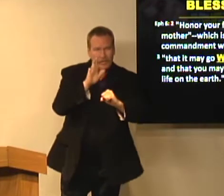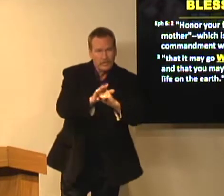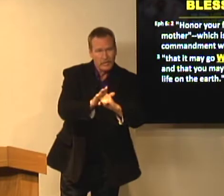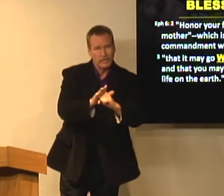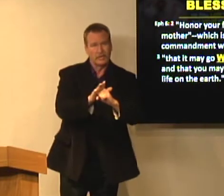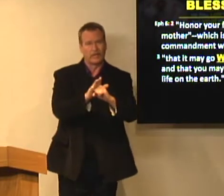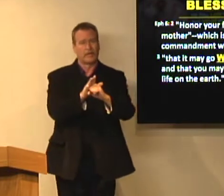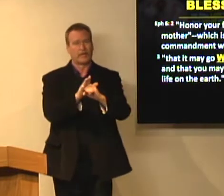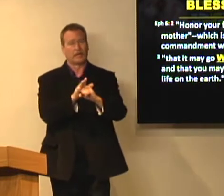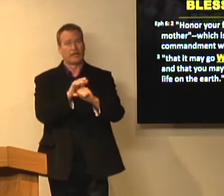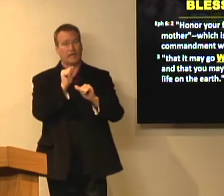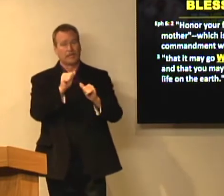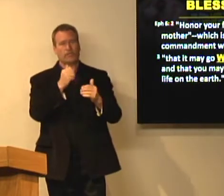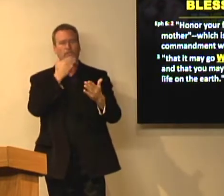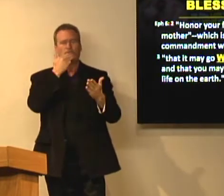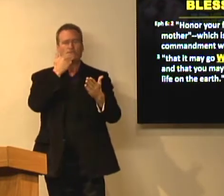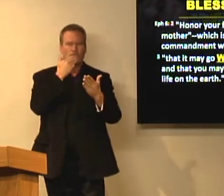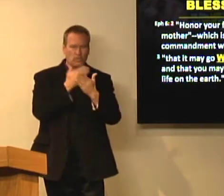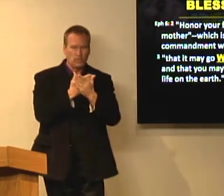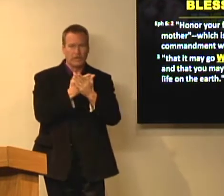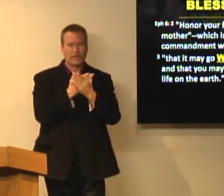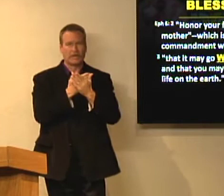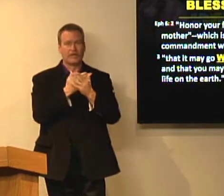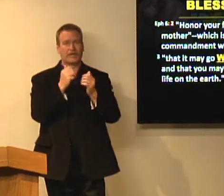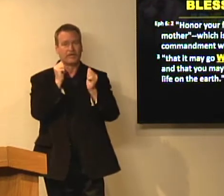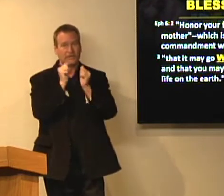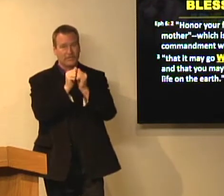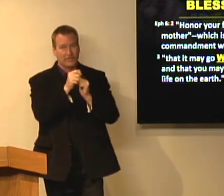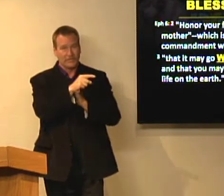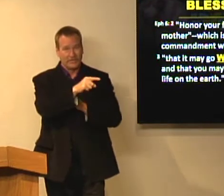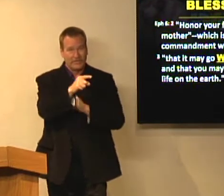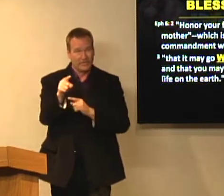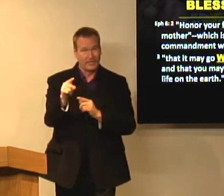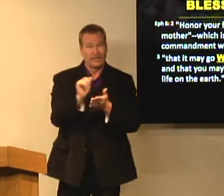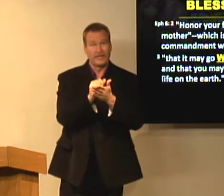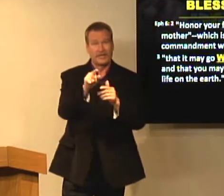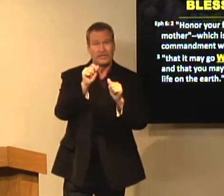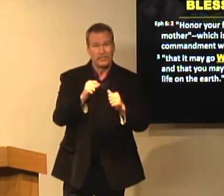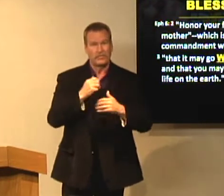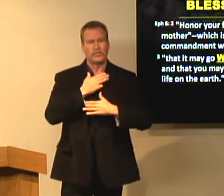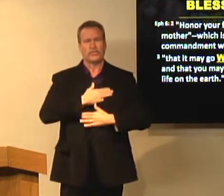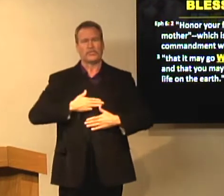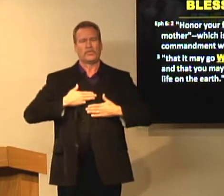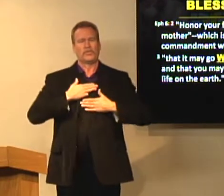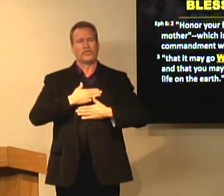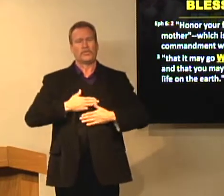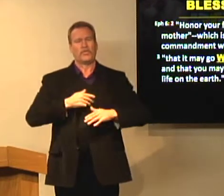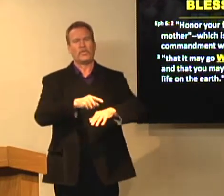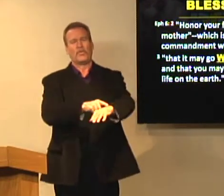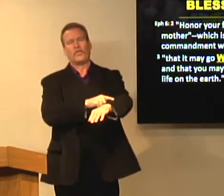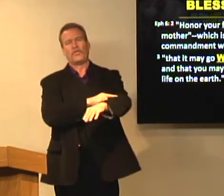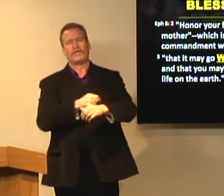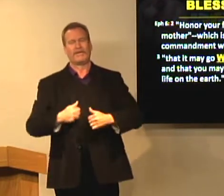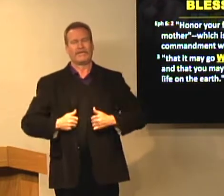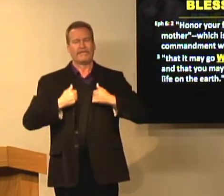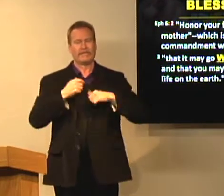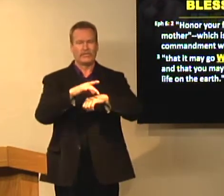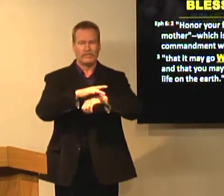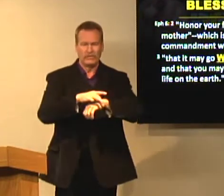a promise, that it may go well with you, and that you may enjoy long life on